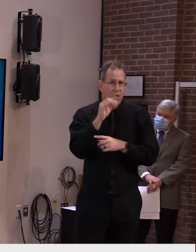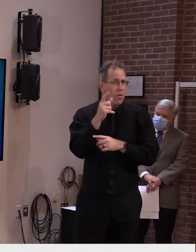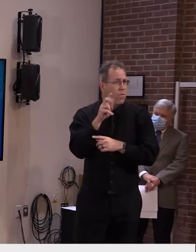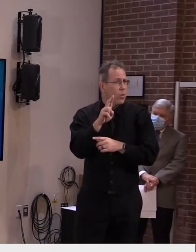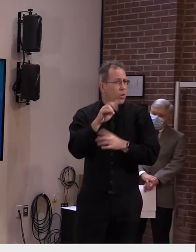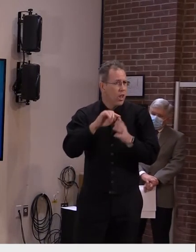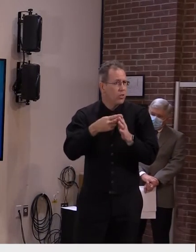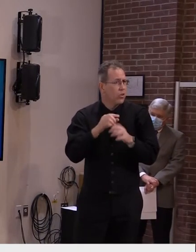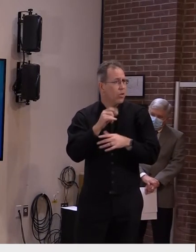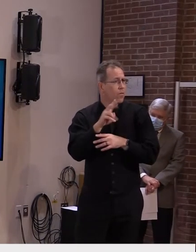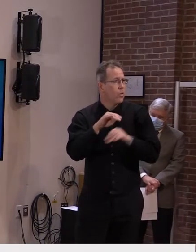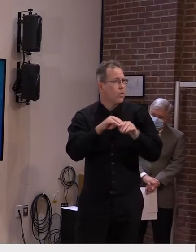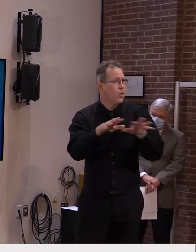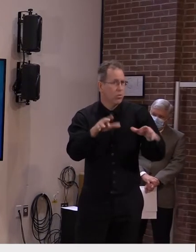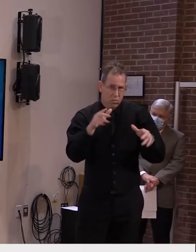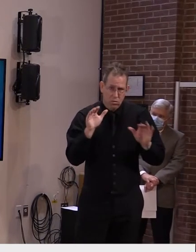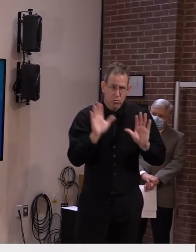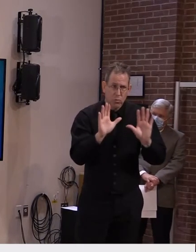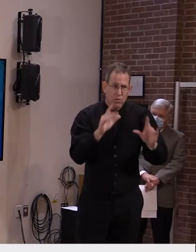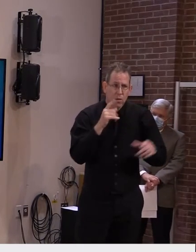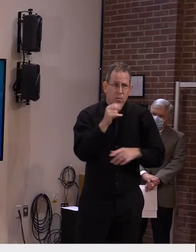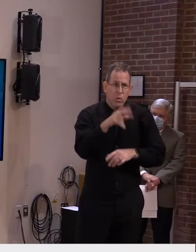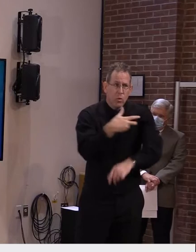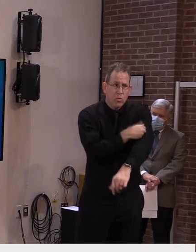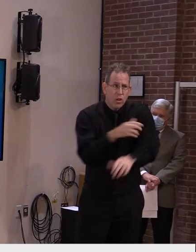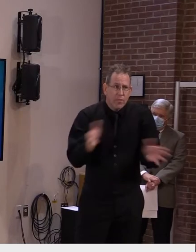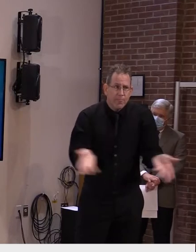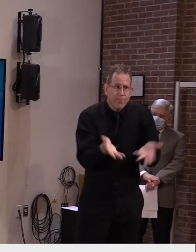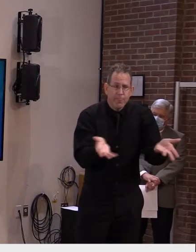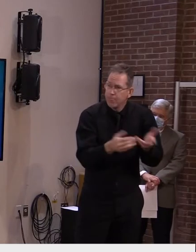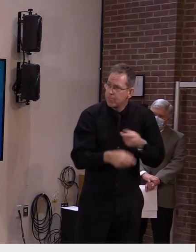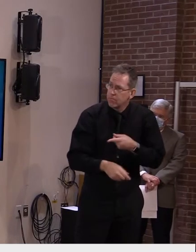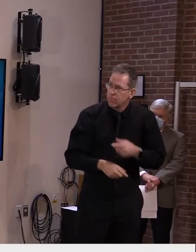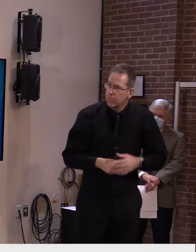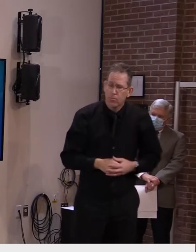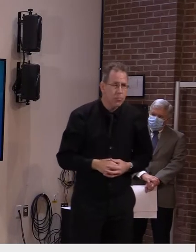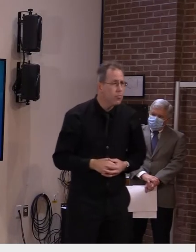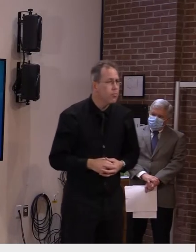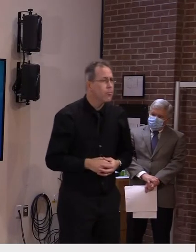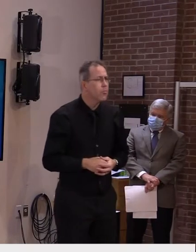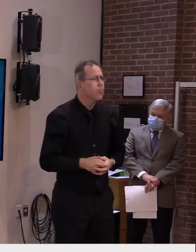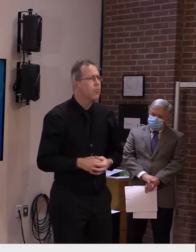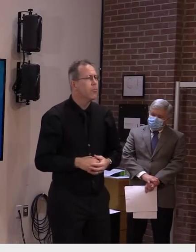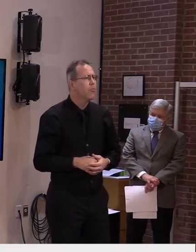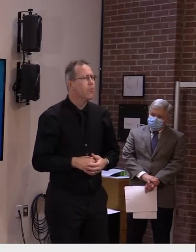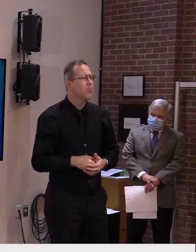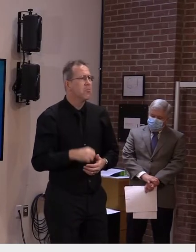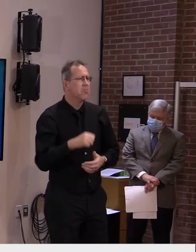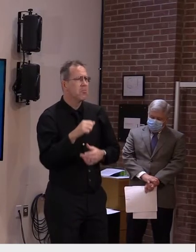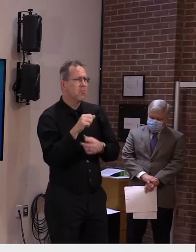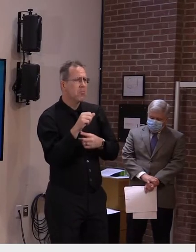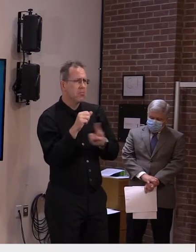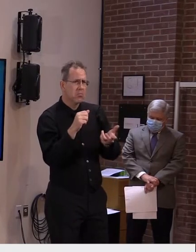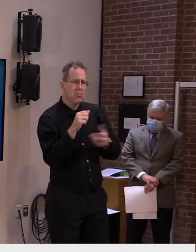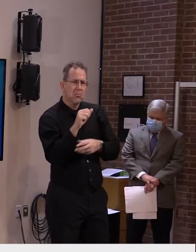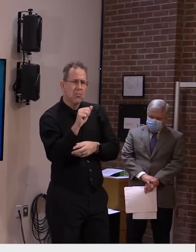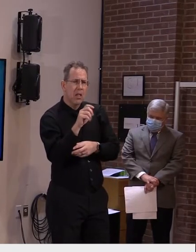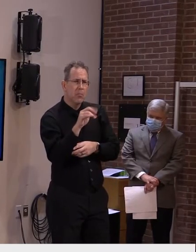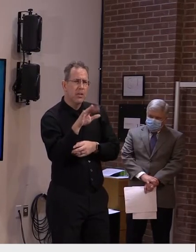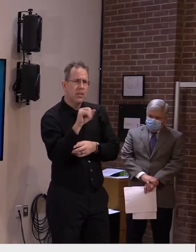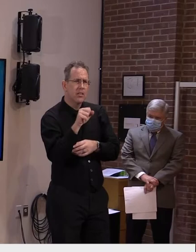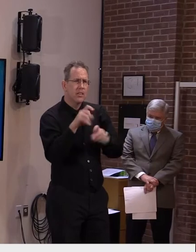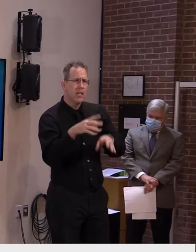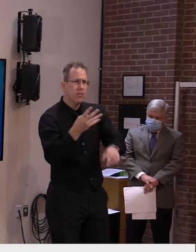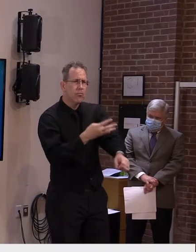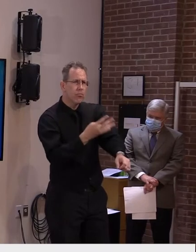treatment is an effective tool that we have. But as Dr. Levine has said, there is a bit